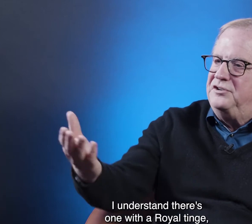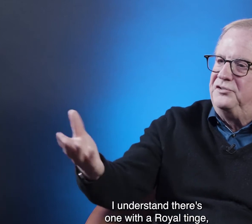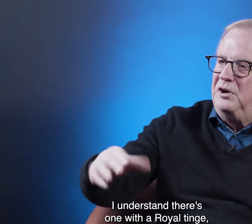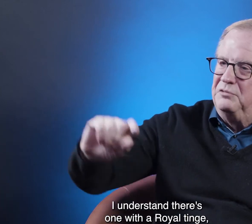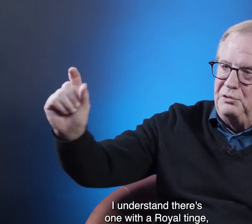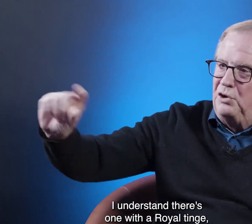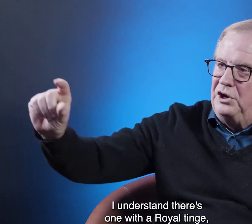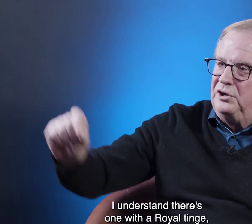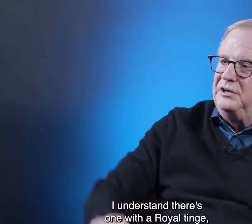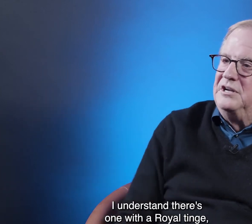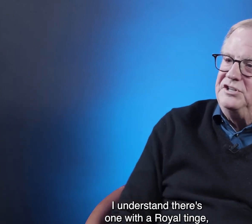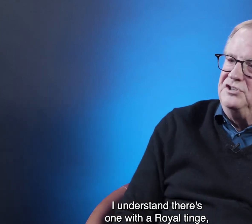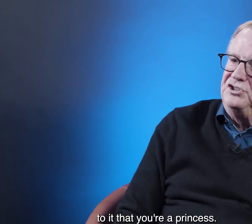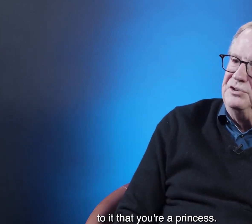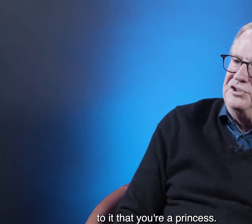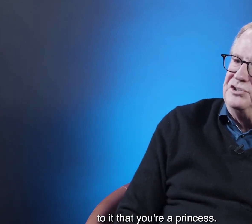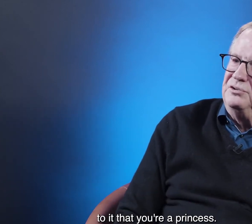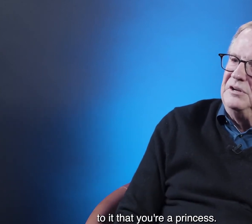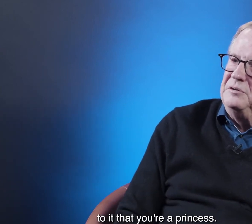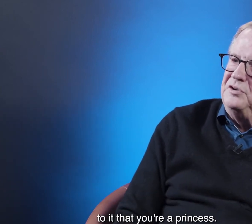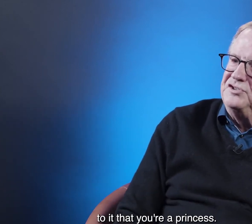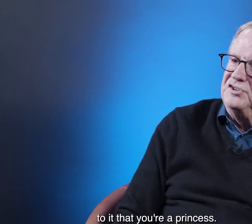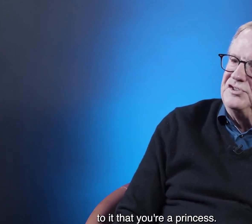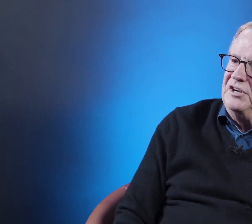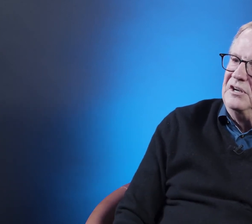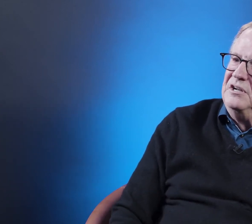there's one with a royal tinge to it, that you're the princess.